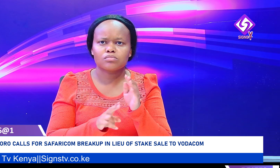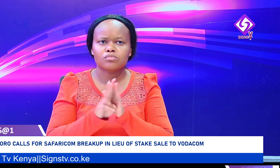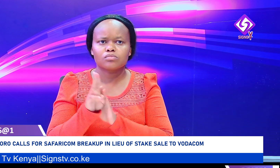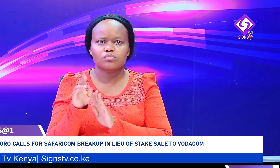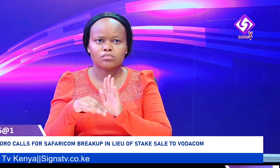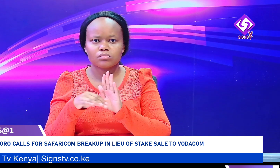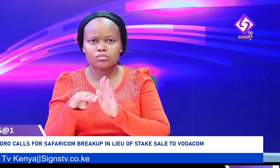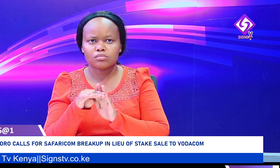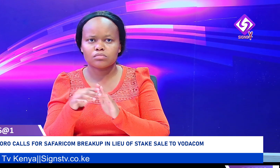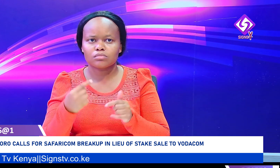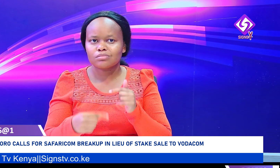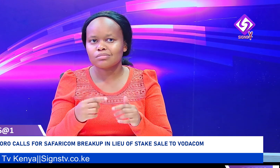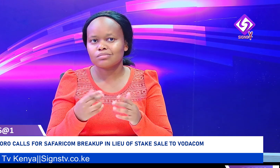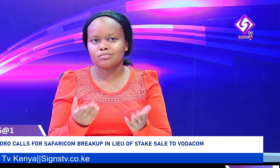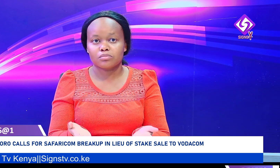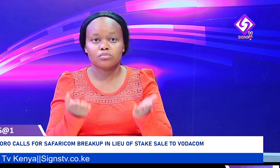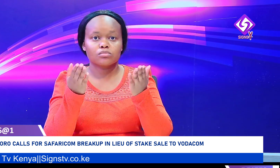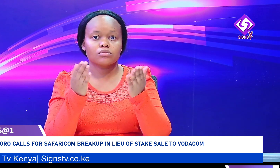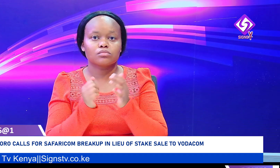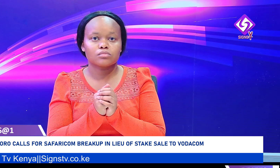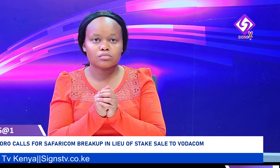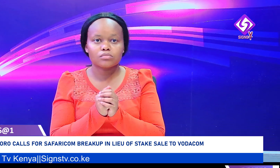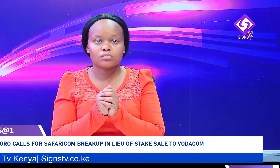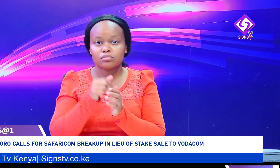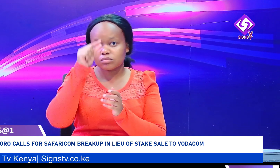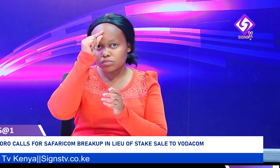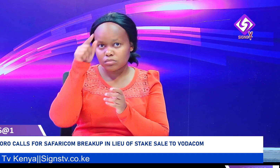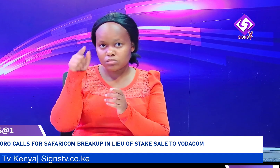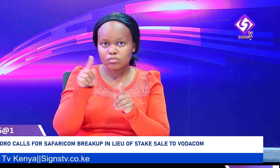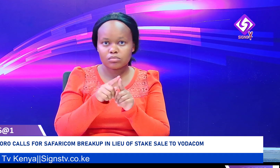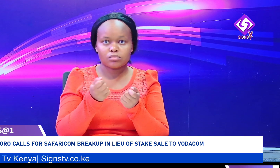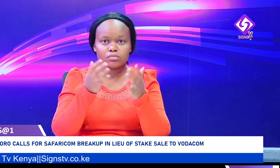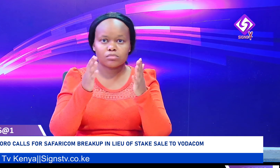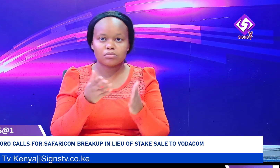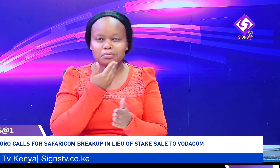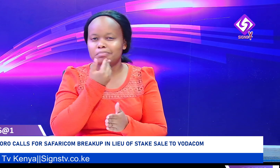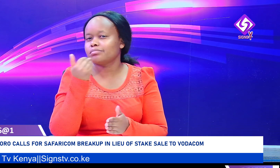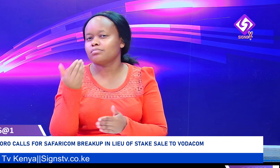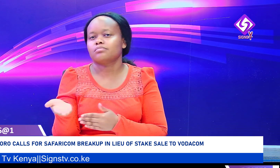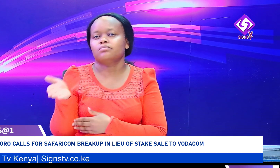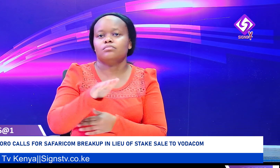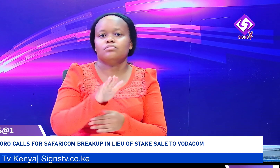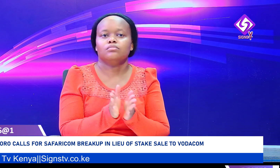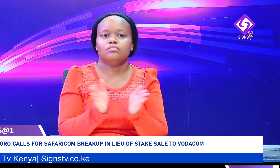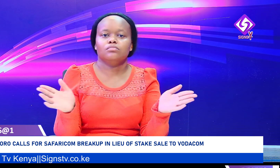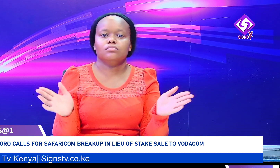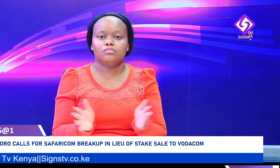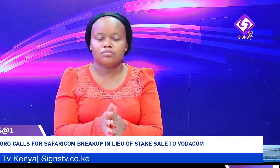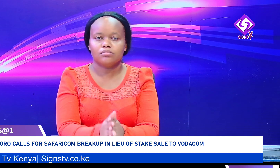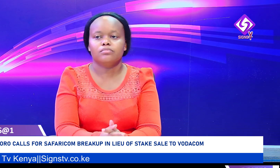value, enhancing transparency, and strengthening corporate accountability.